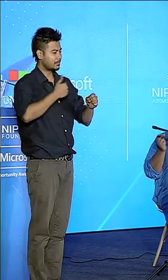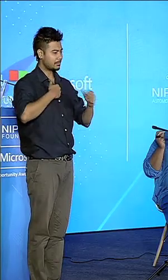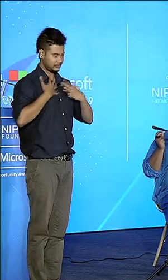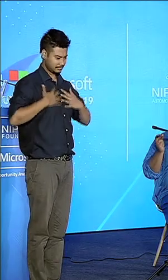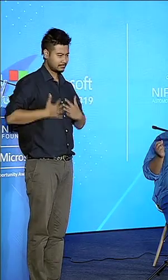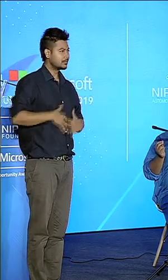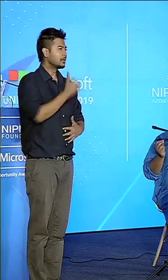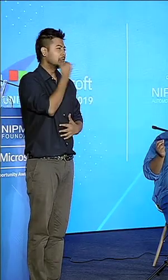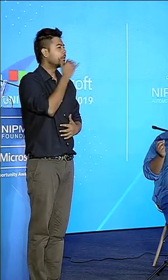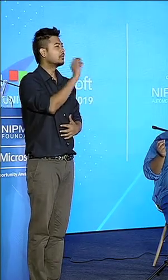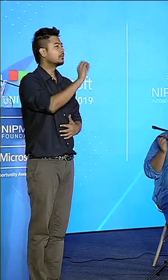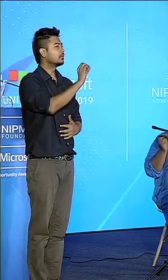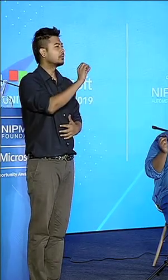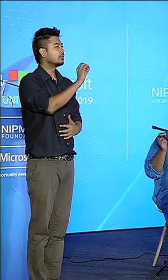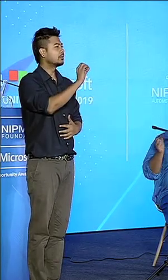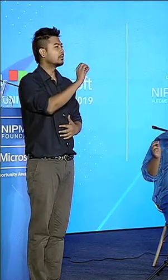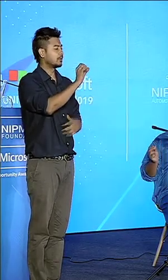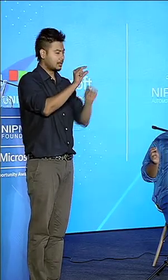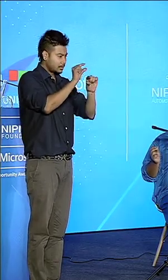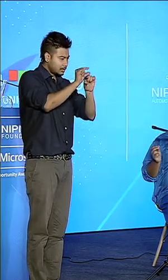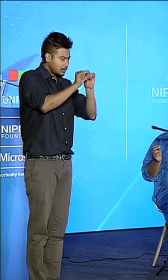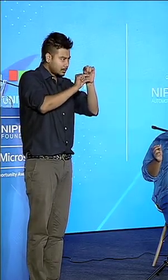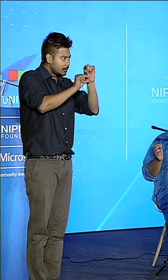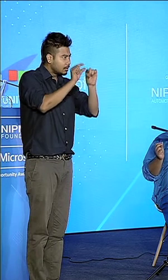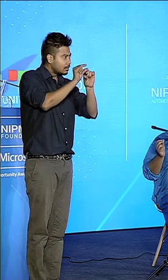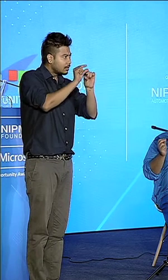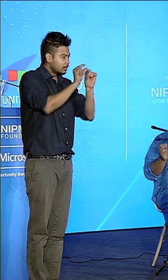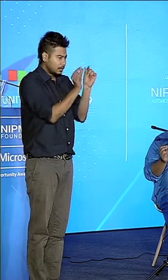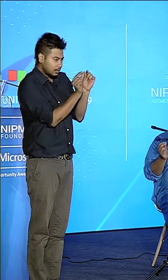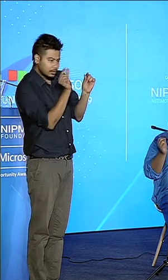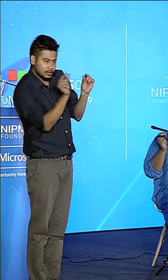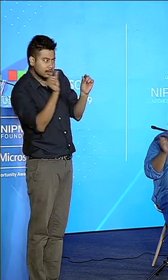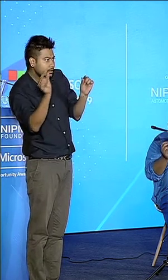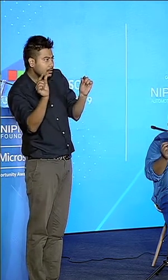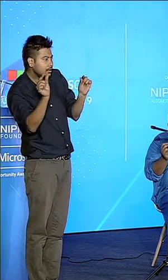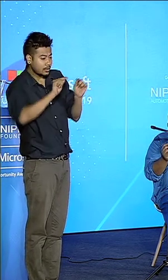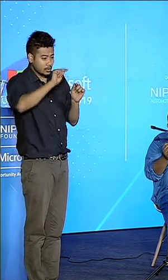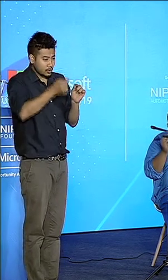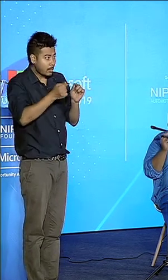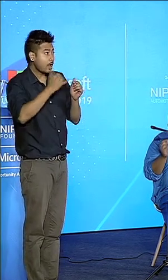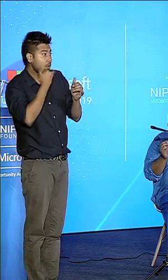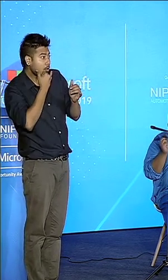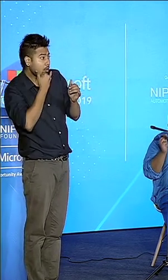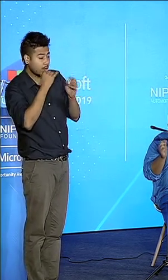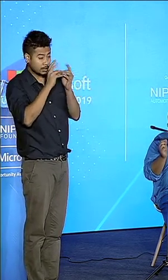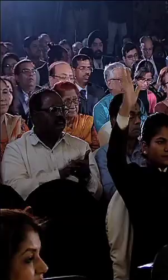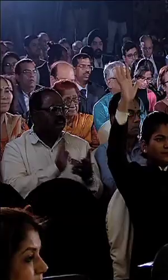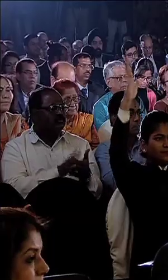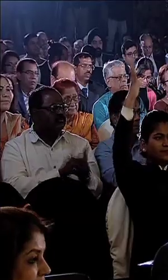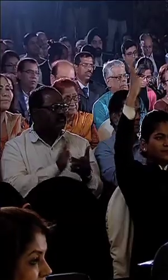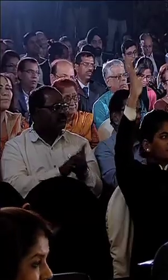Every punctuation mark, every misspelling is a declaration to the world that I